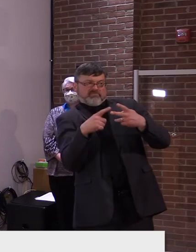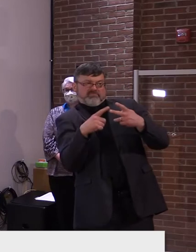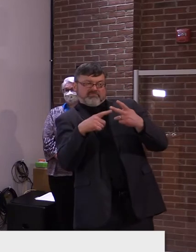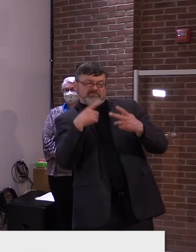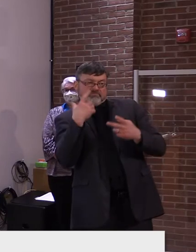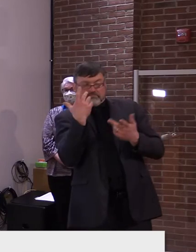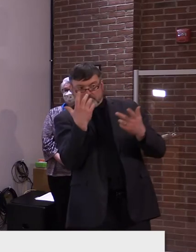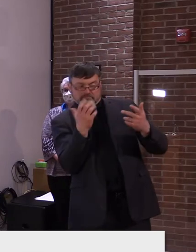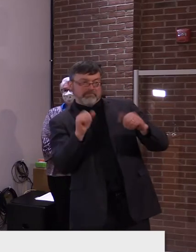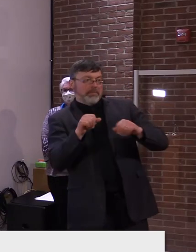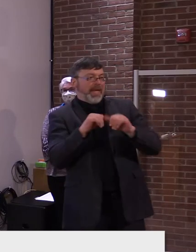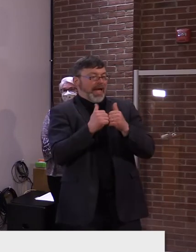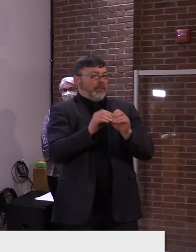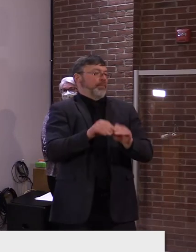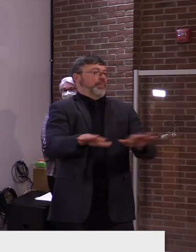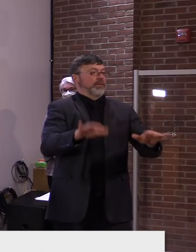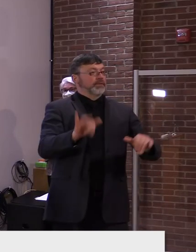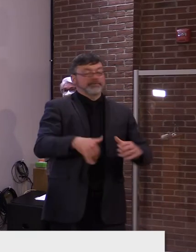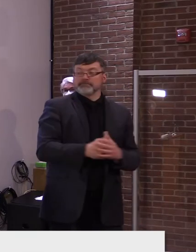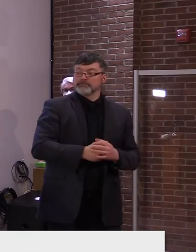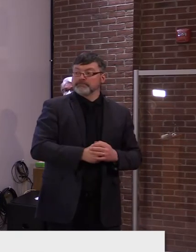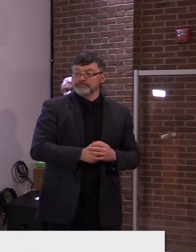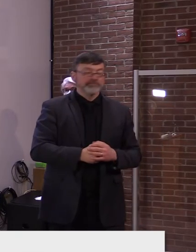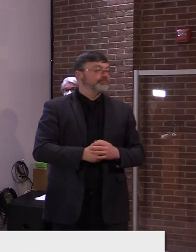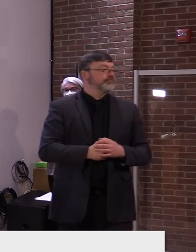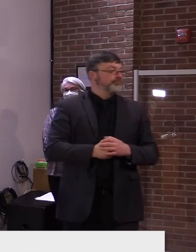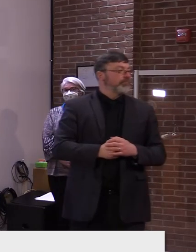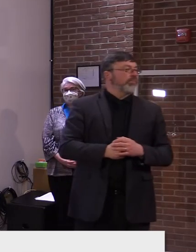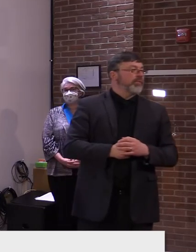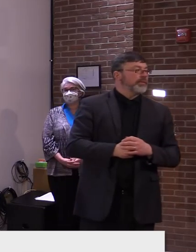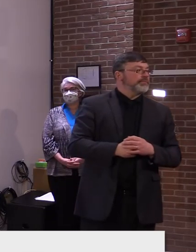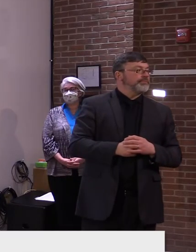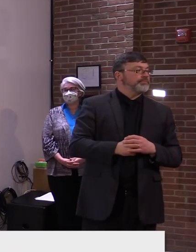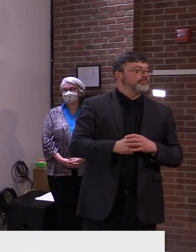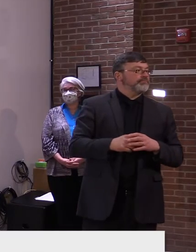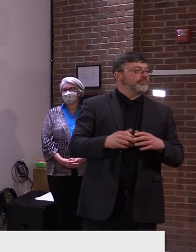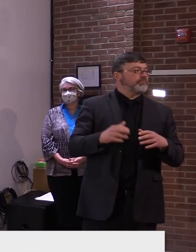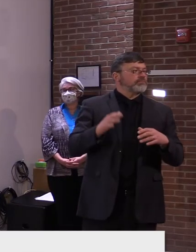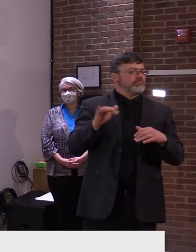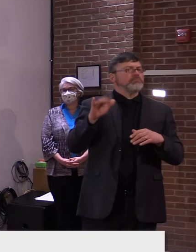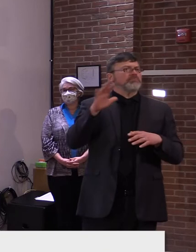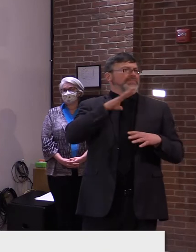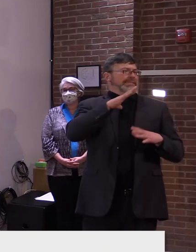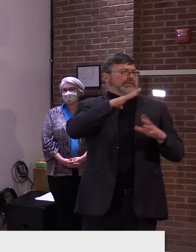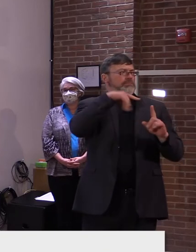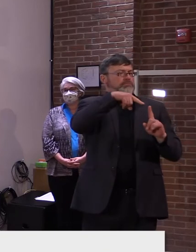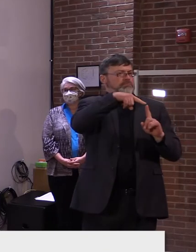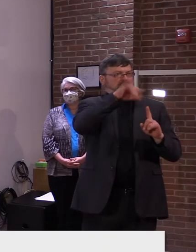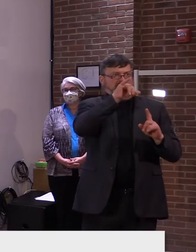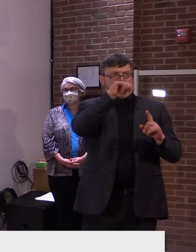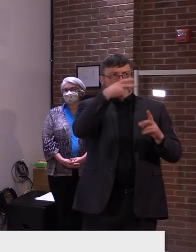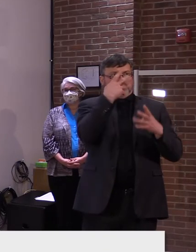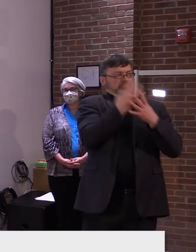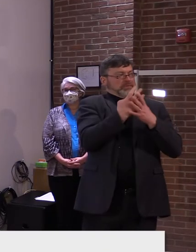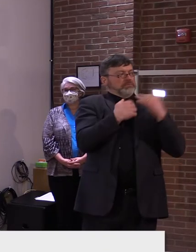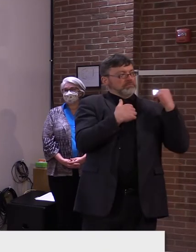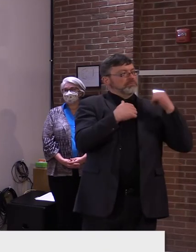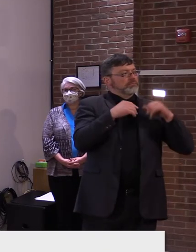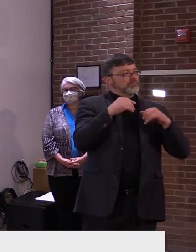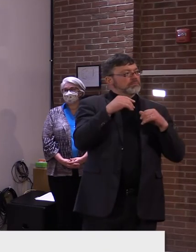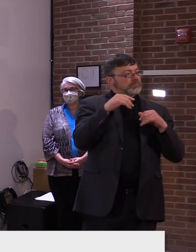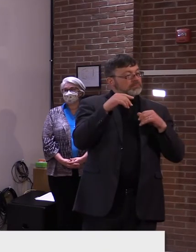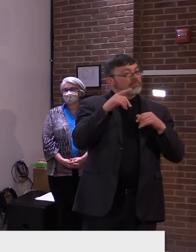I understand. Staying on topic, I see, according to the DOC dashboard, there's one in-state inmate